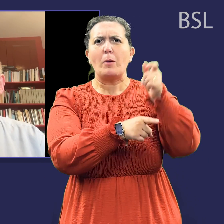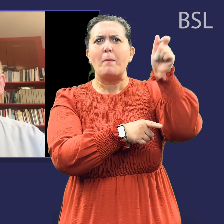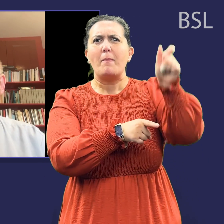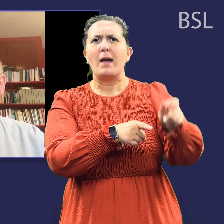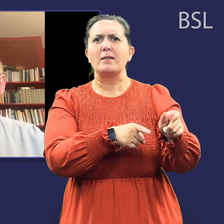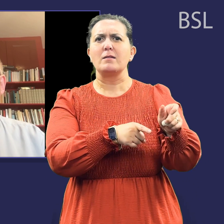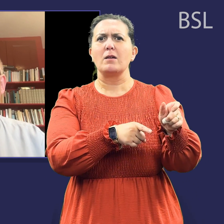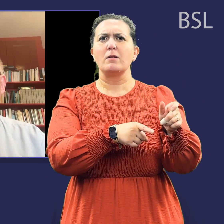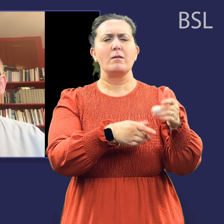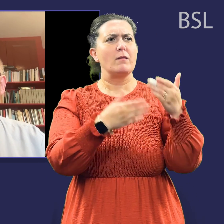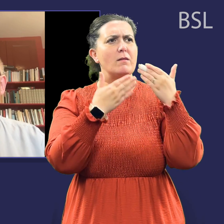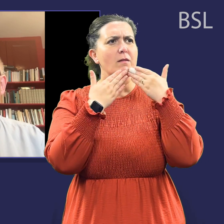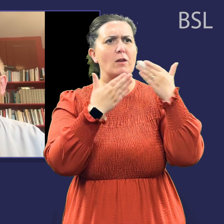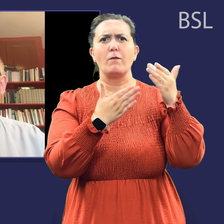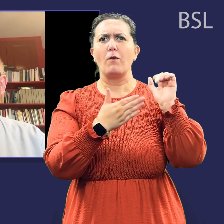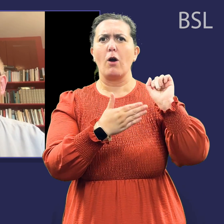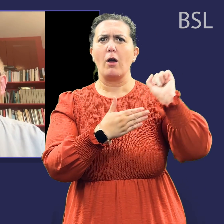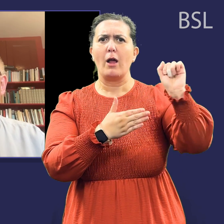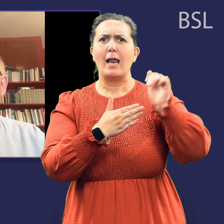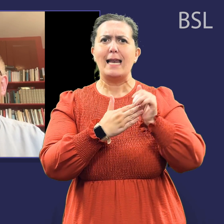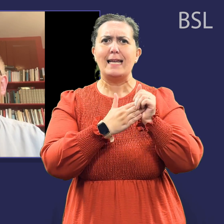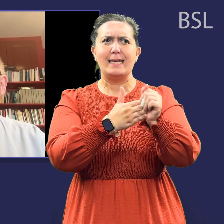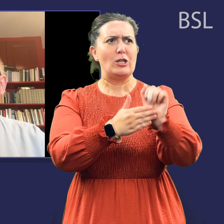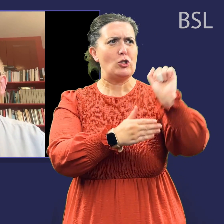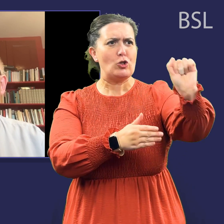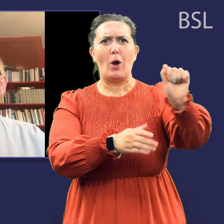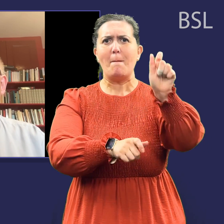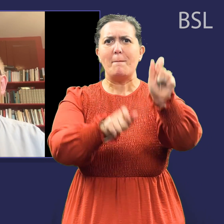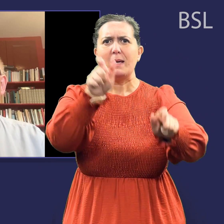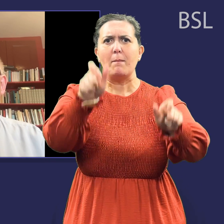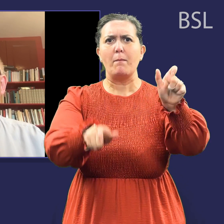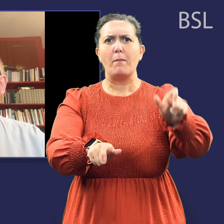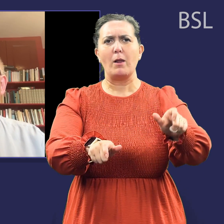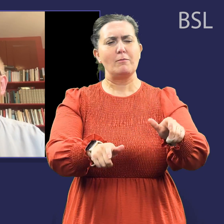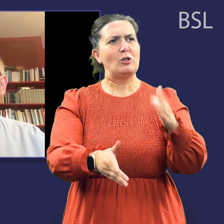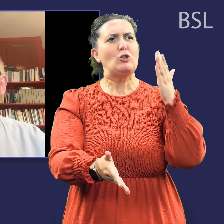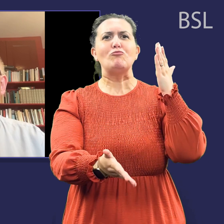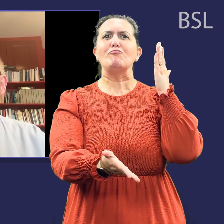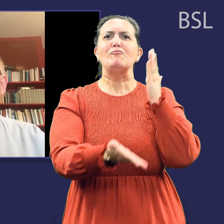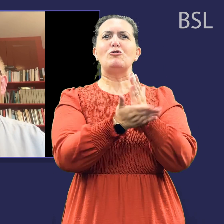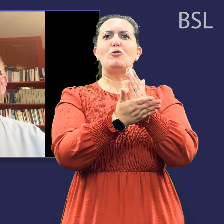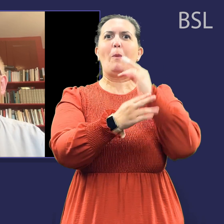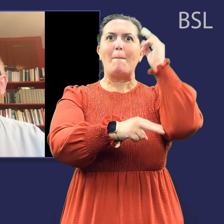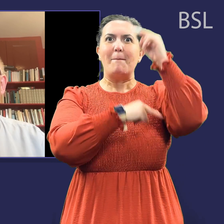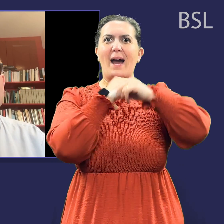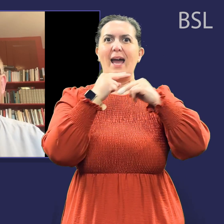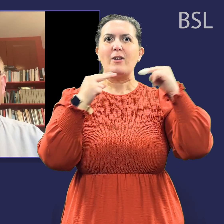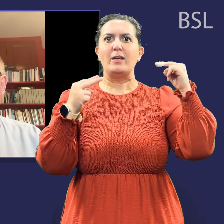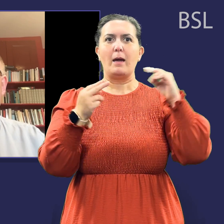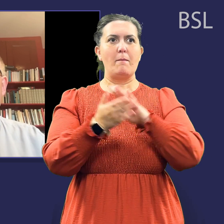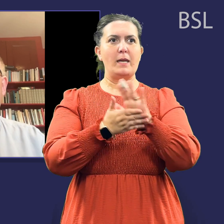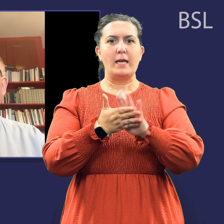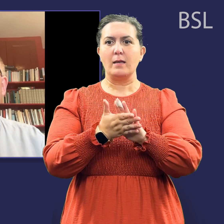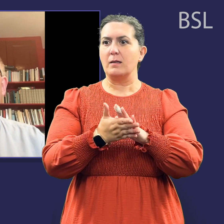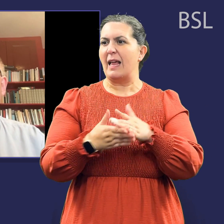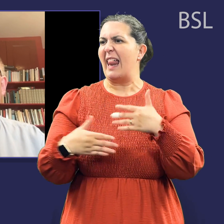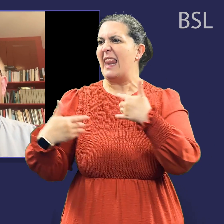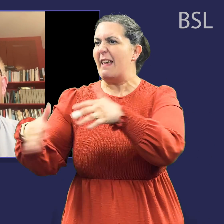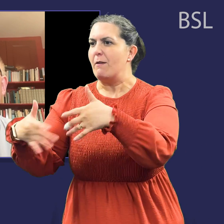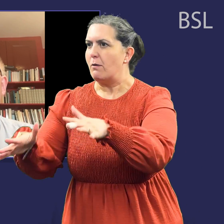faith leader. Thank you for leading your people as a true pioneer leader, leaving no one